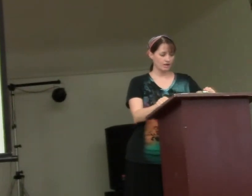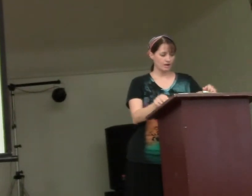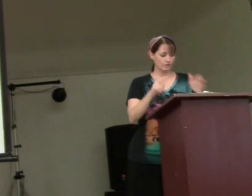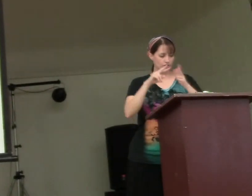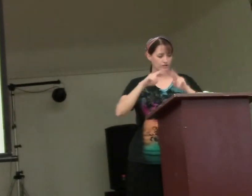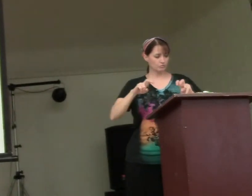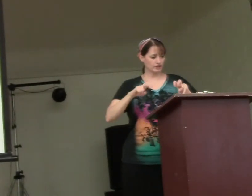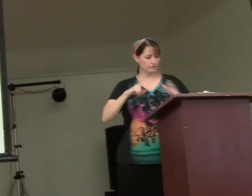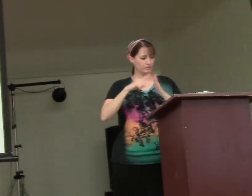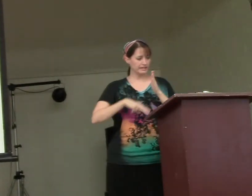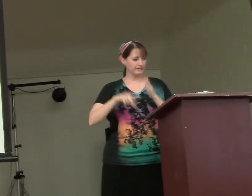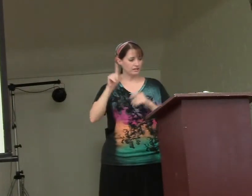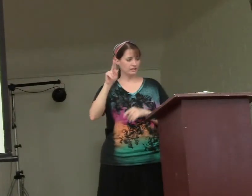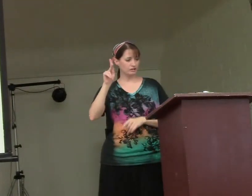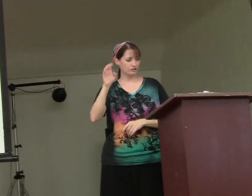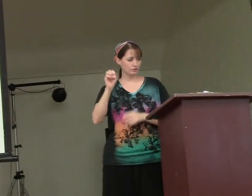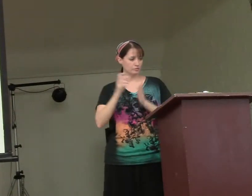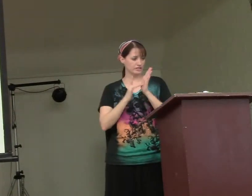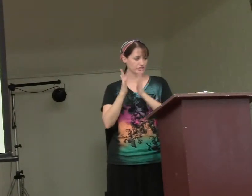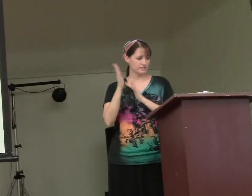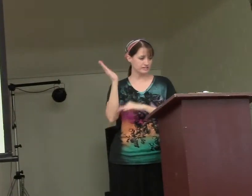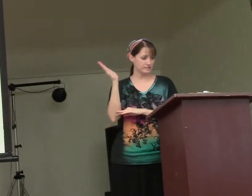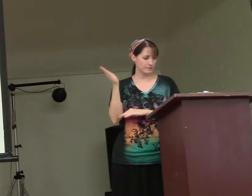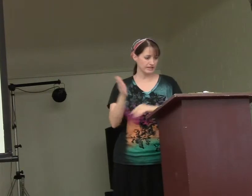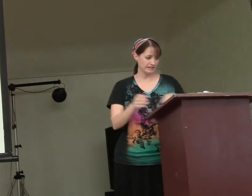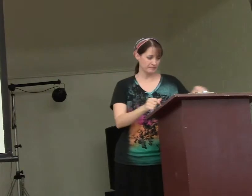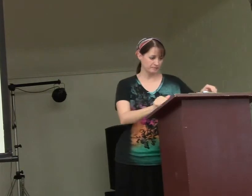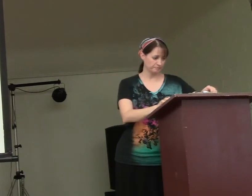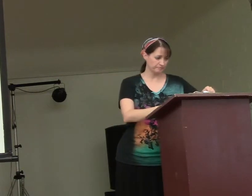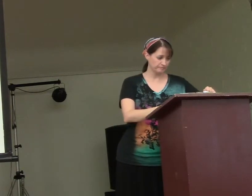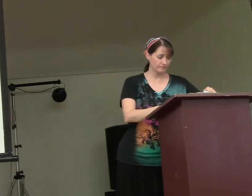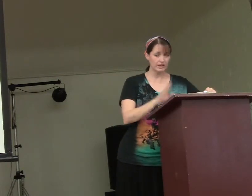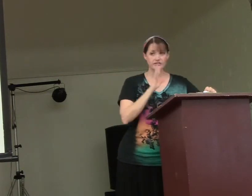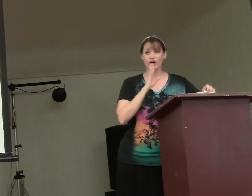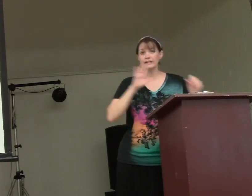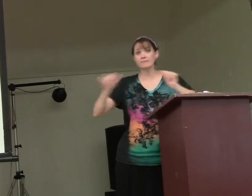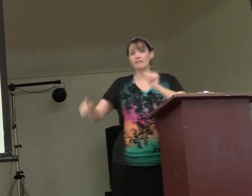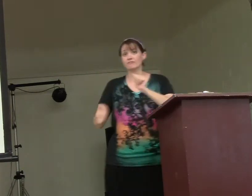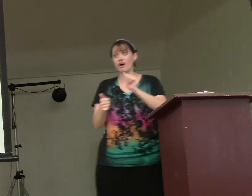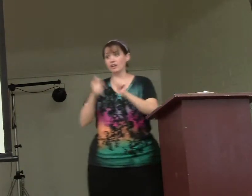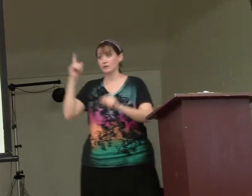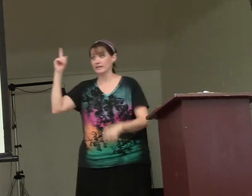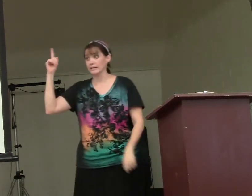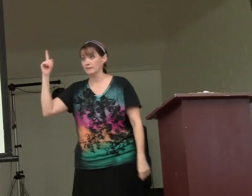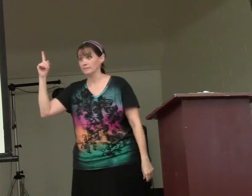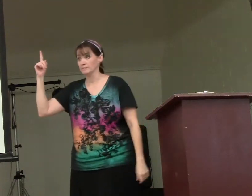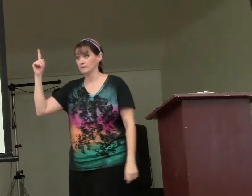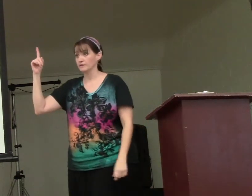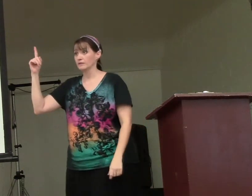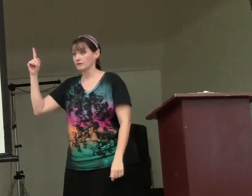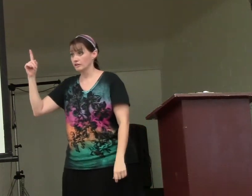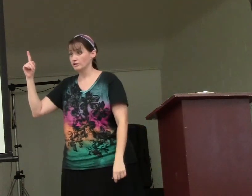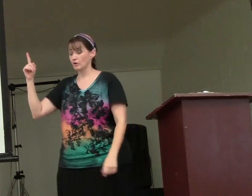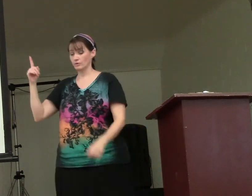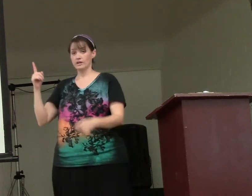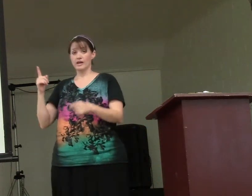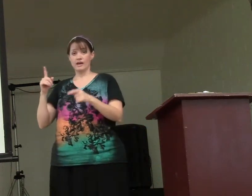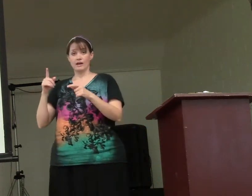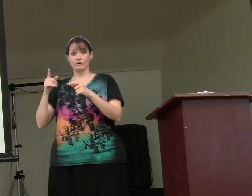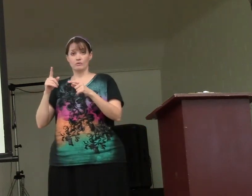And we're gonna read Luke when Jesus is speaking and talking about following Him. You know,